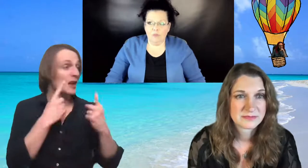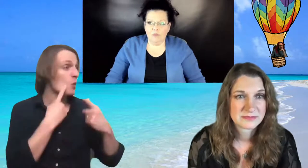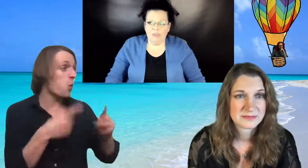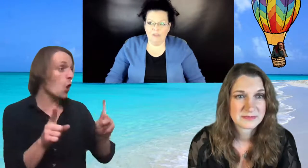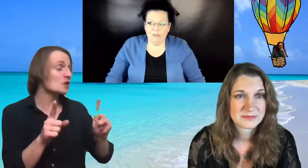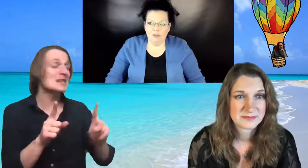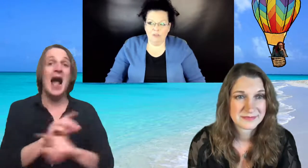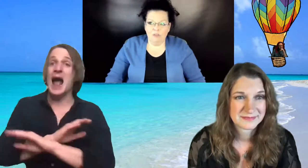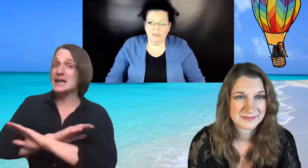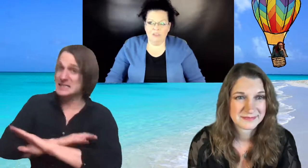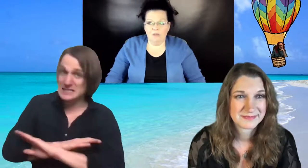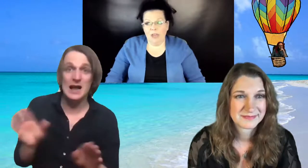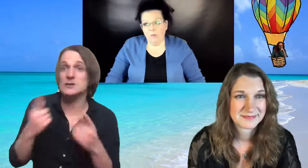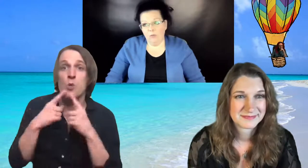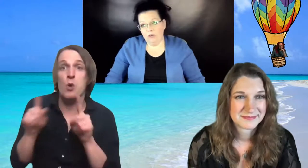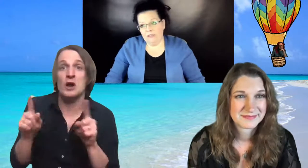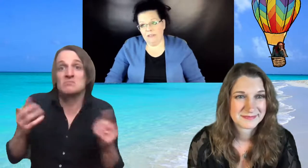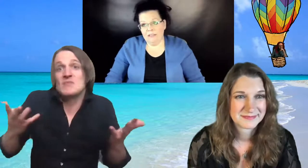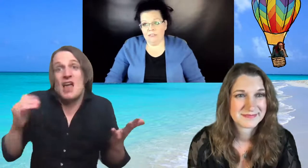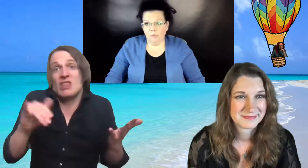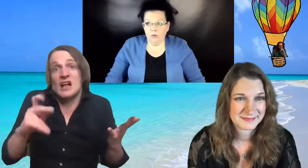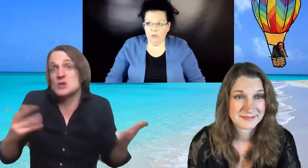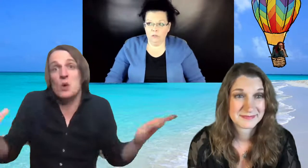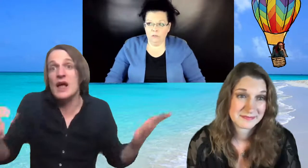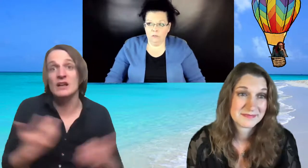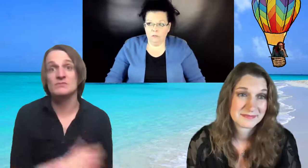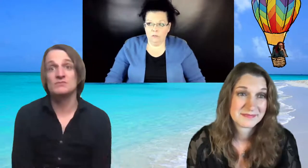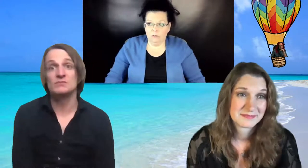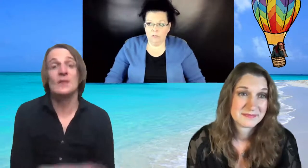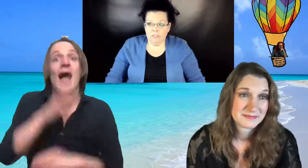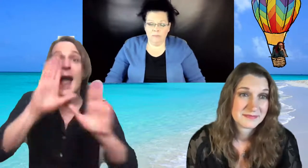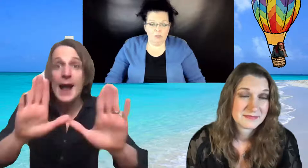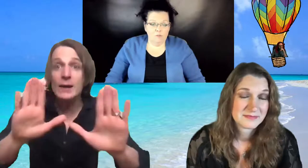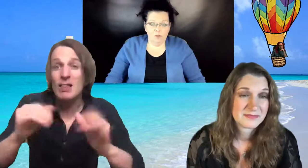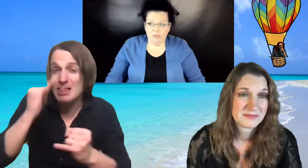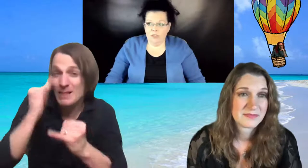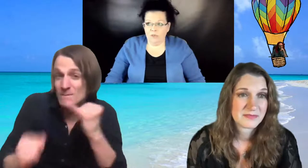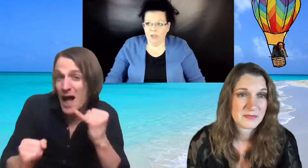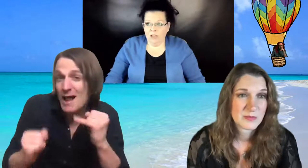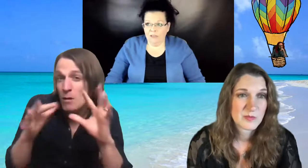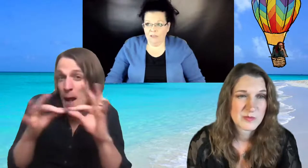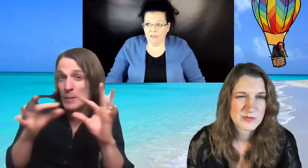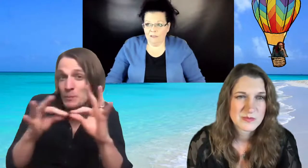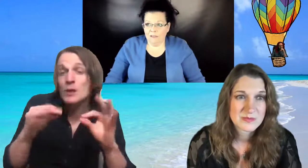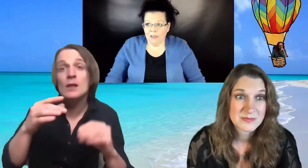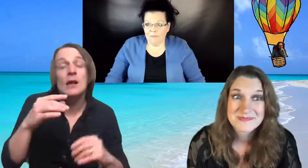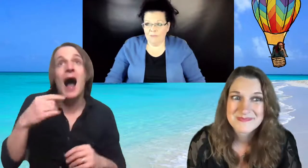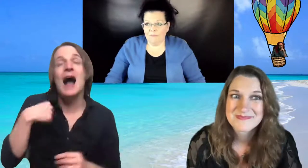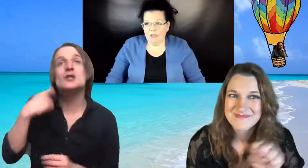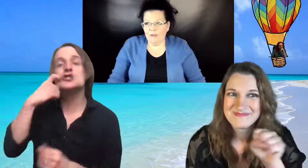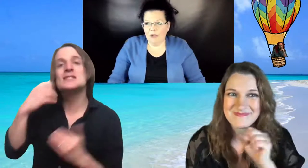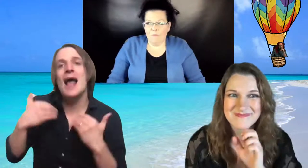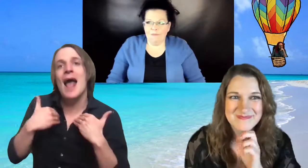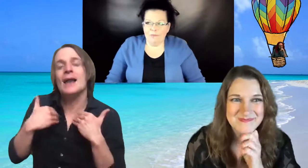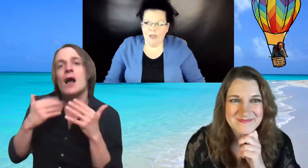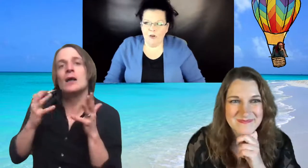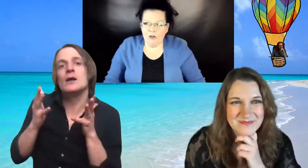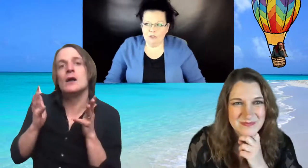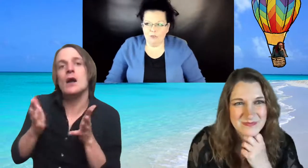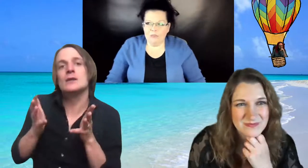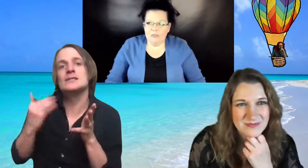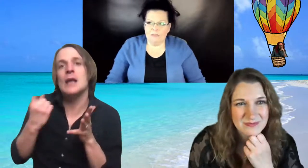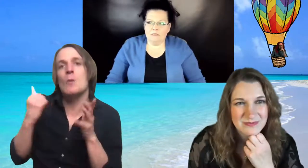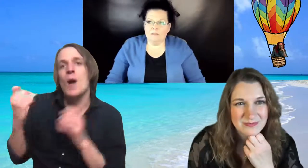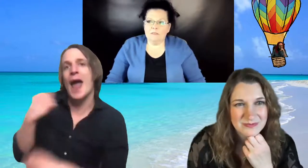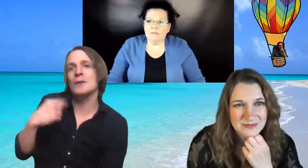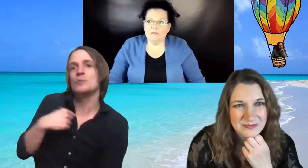And then when you get there and you realize, oh, that worked and that didn't work, that's something you've learned and it's okay. And my final comment for that